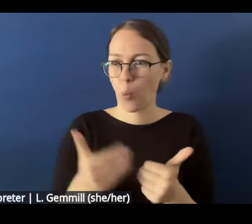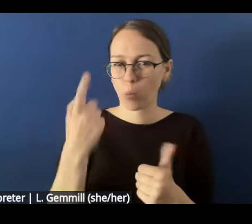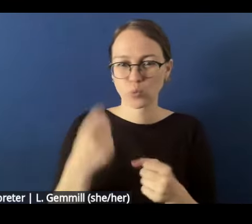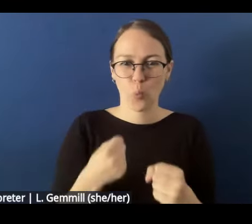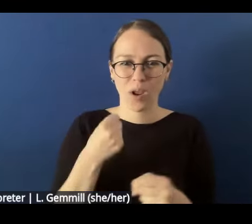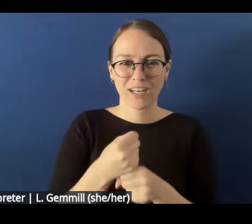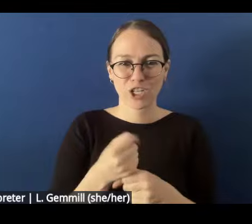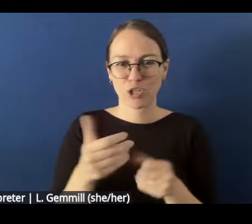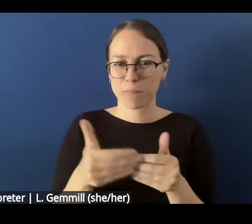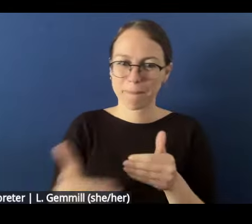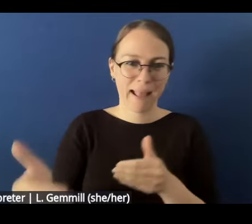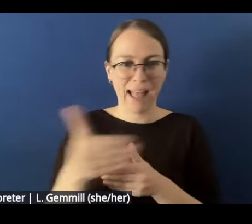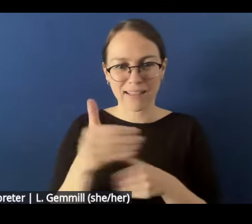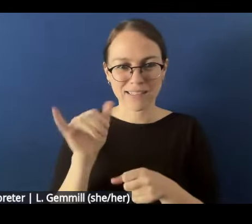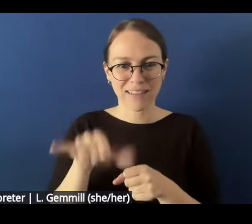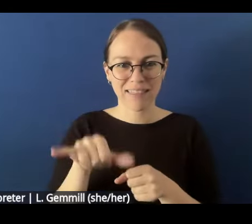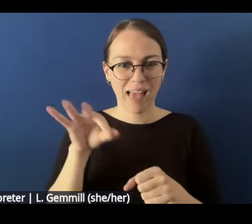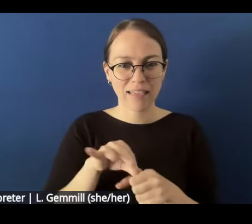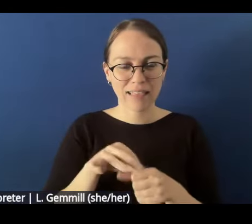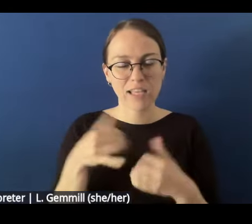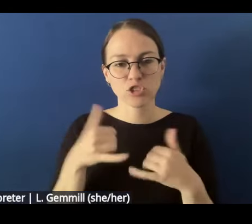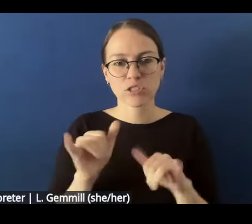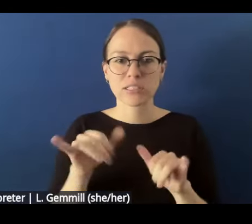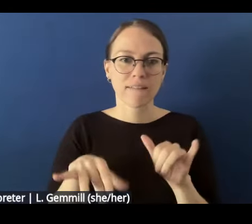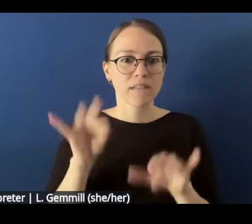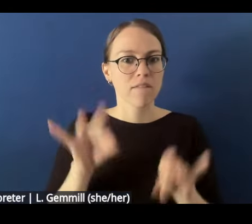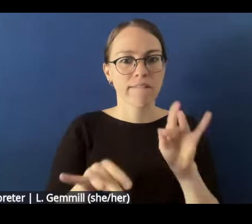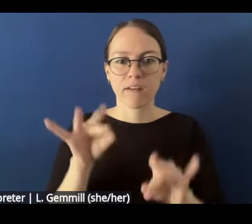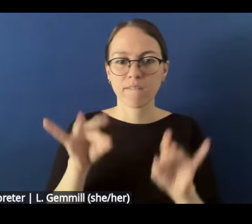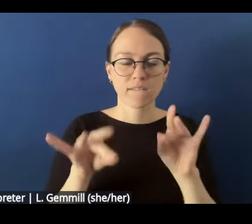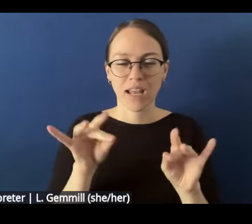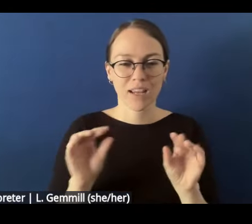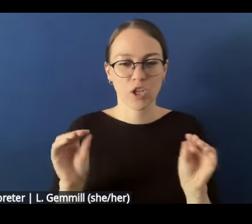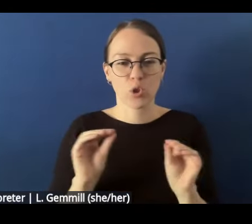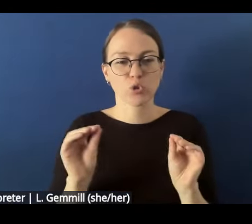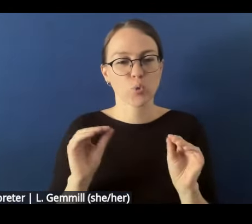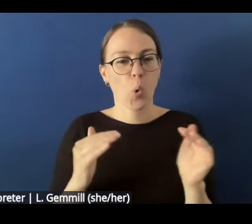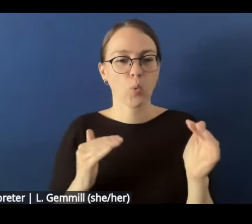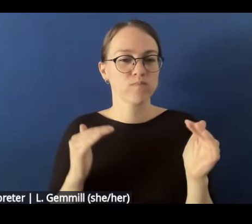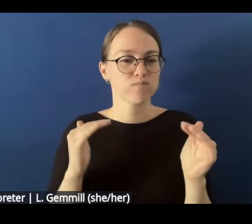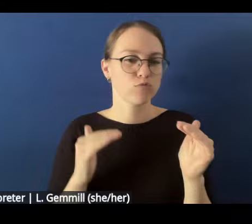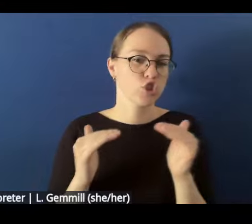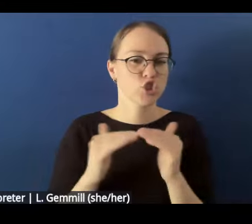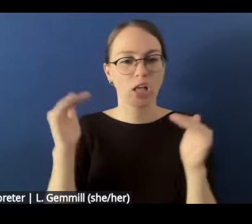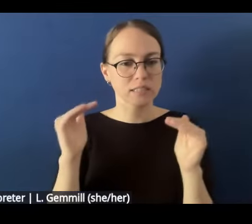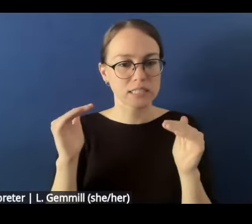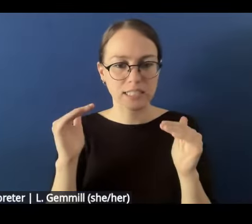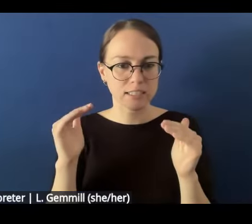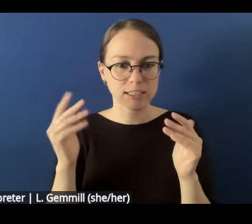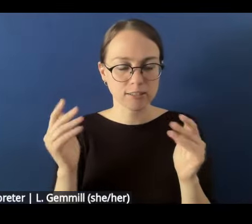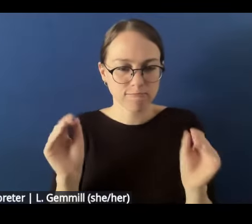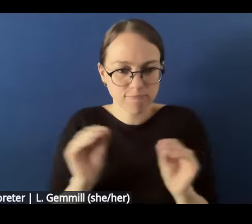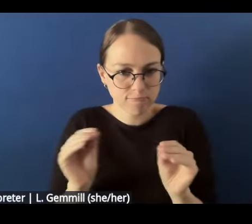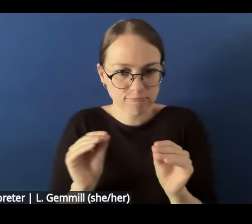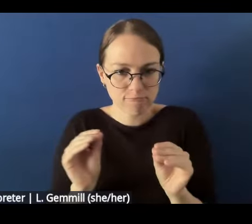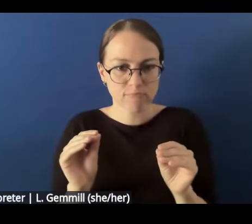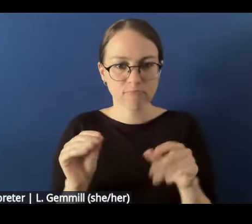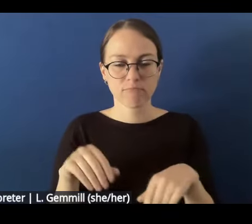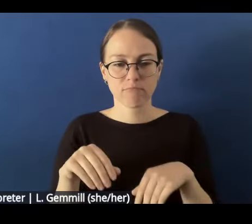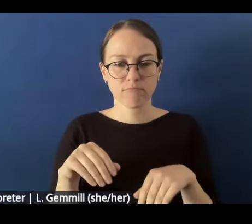finding stuff and there's no quote unquote justice there. So I think it does have to